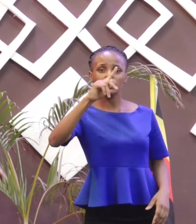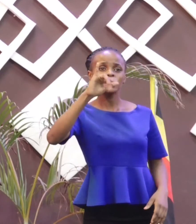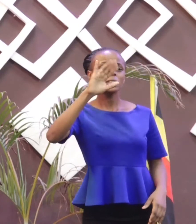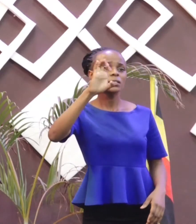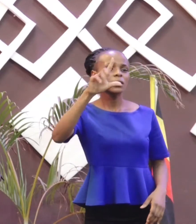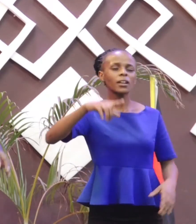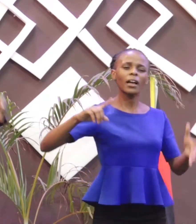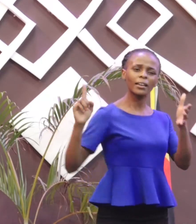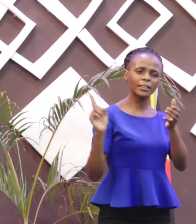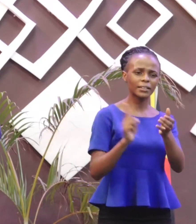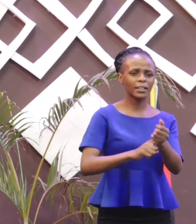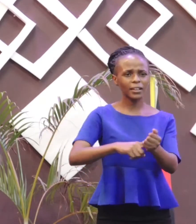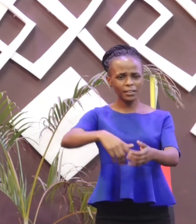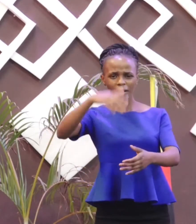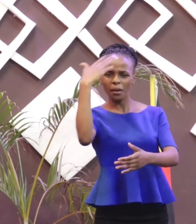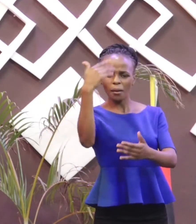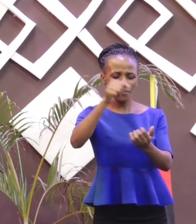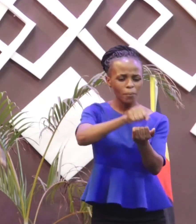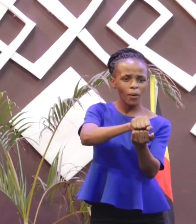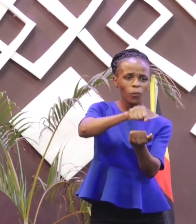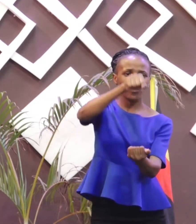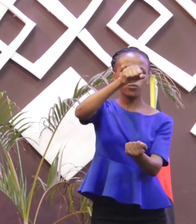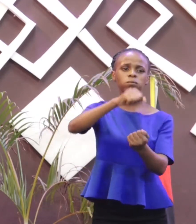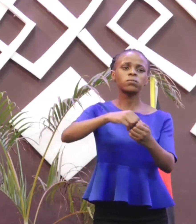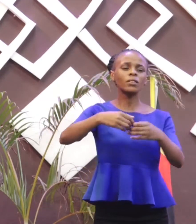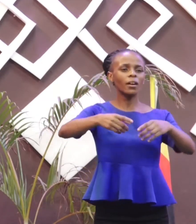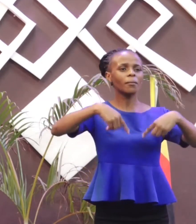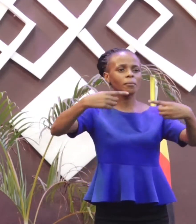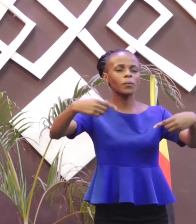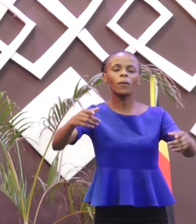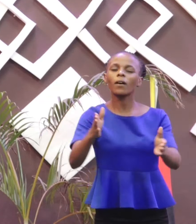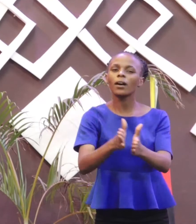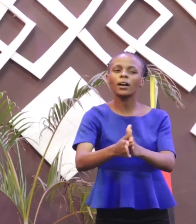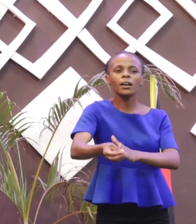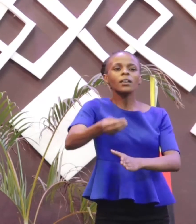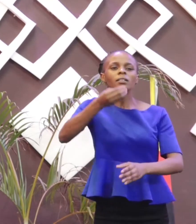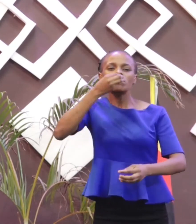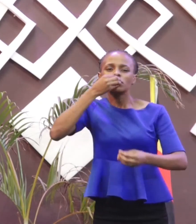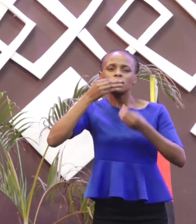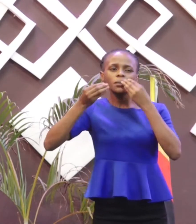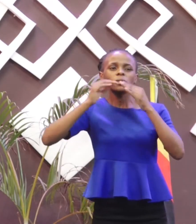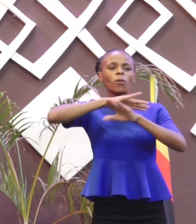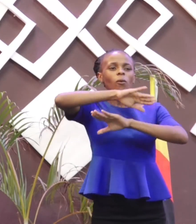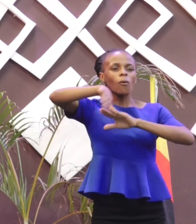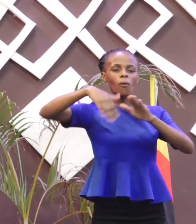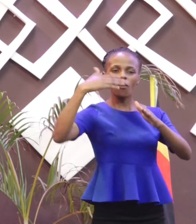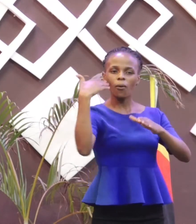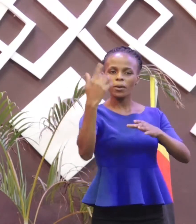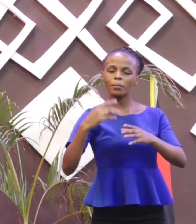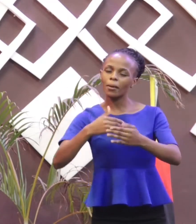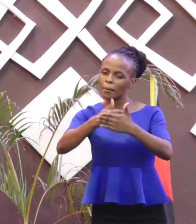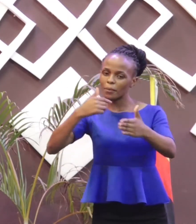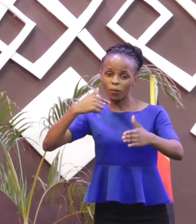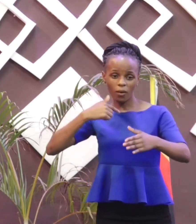open your mouth, eat the scroll before I can send you anywhere. Katonda wa gamba, ntiriyo muzingo